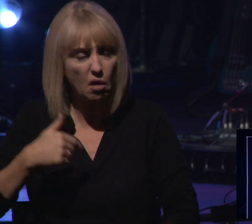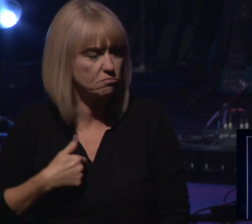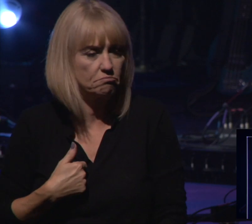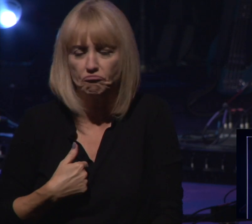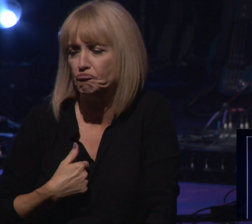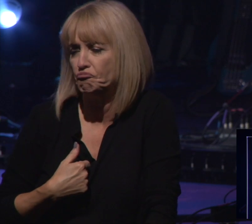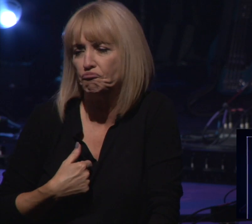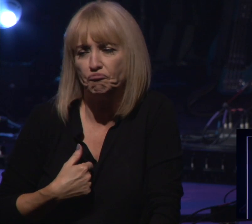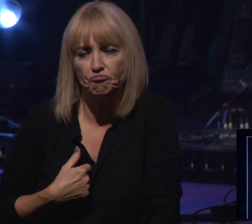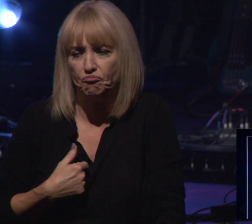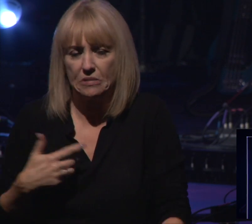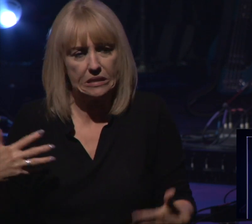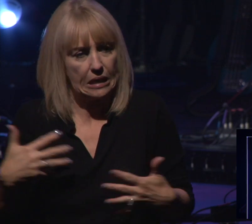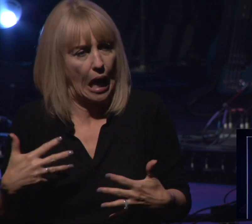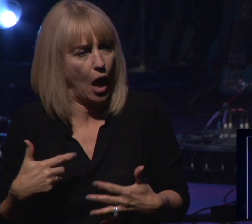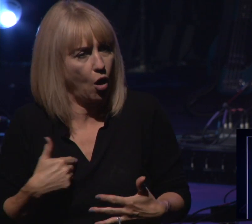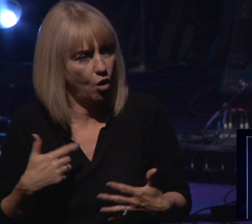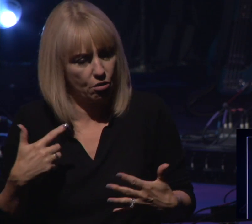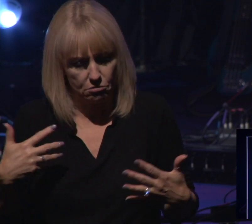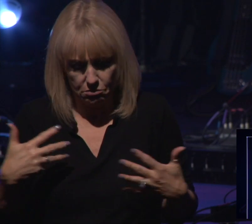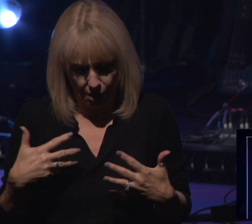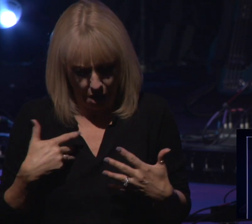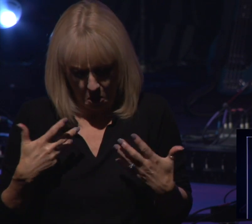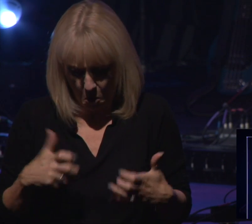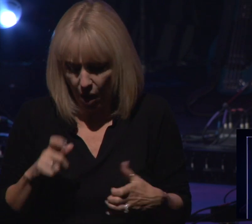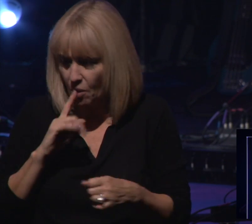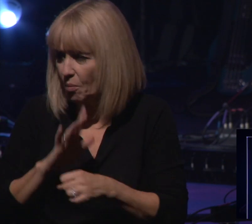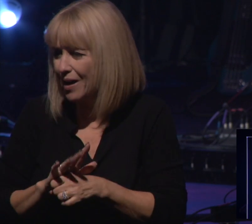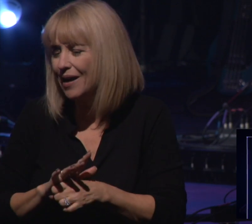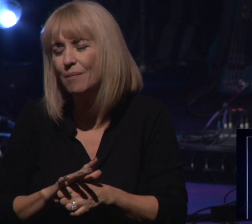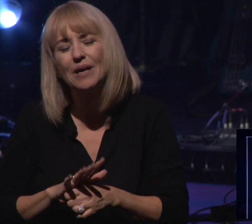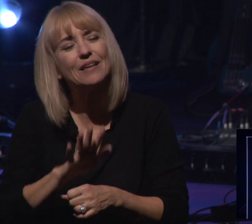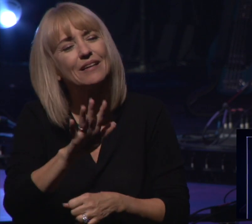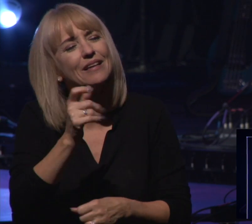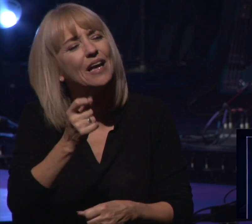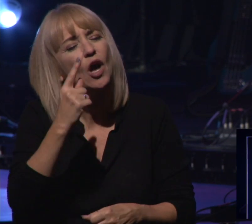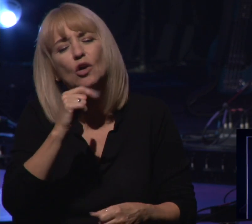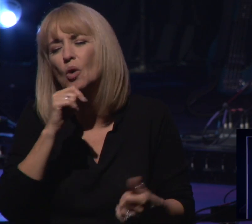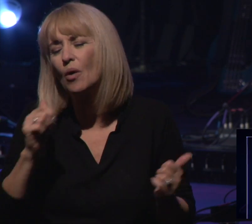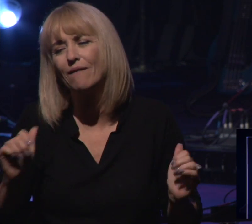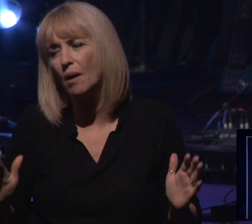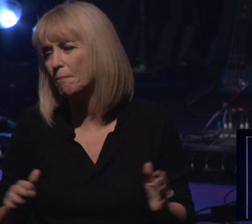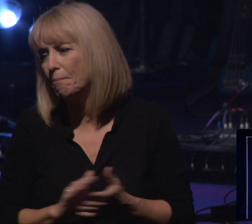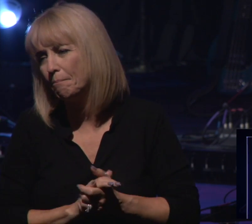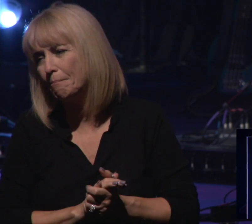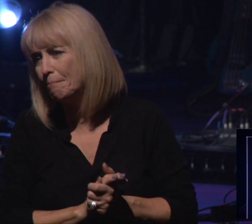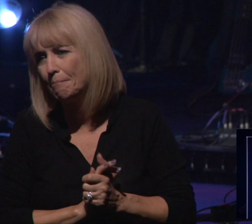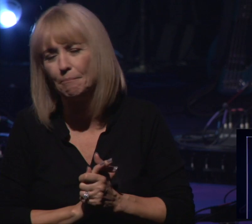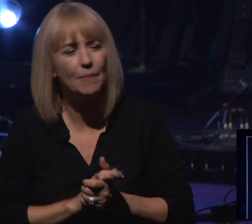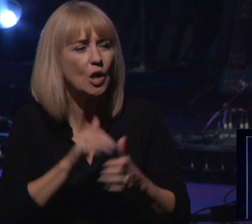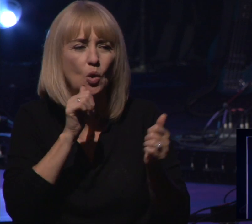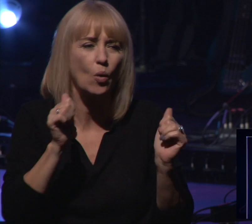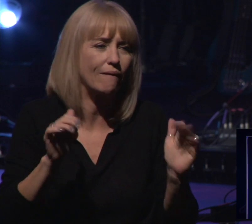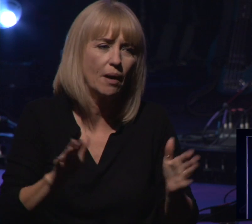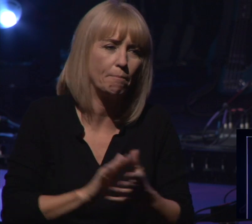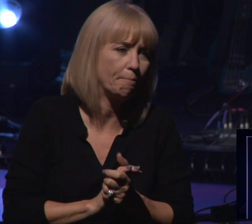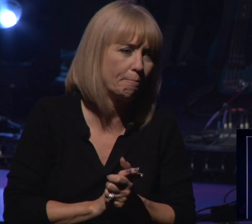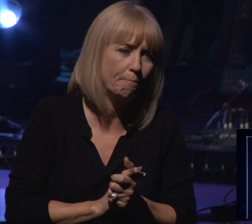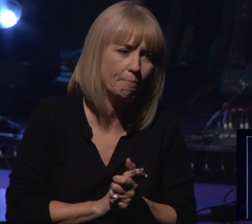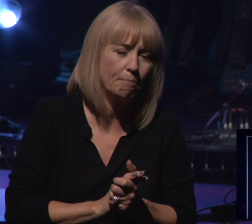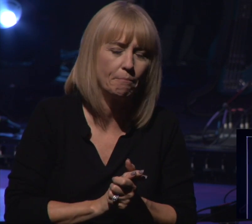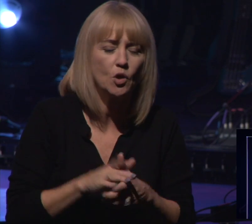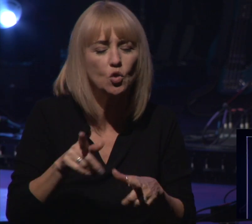else again. And sure, we need to work it through. We need to process it through. But don't give up on what commitment can